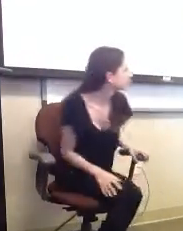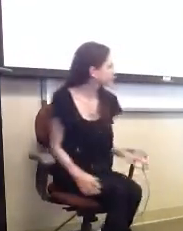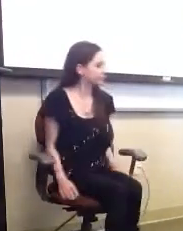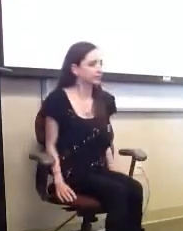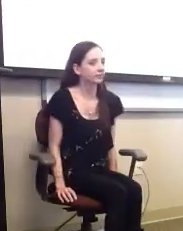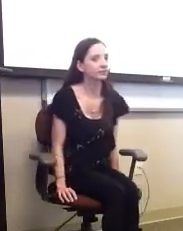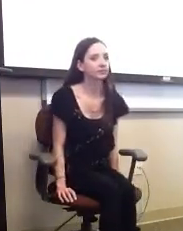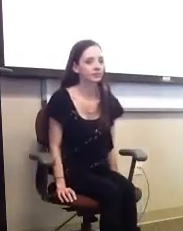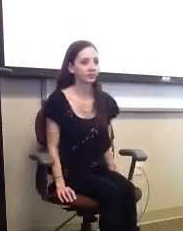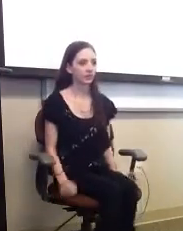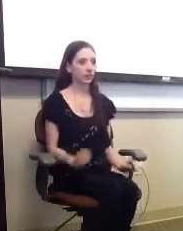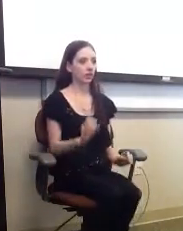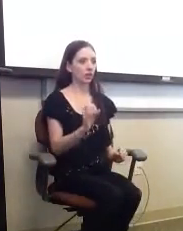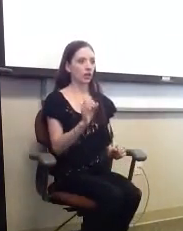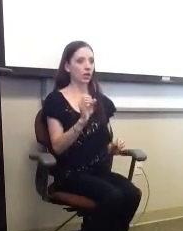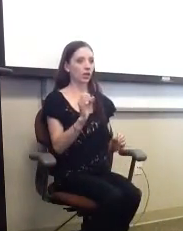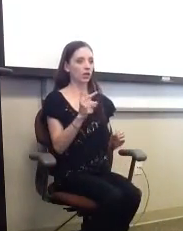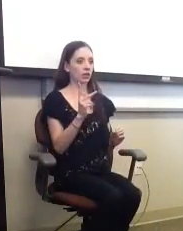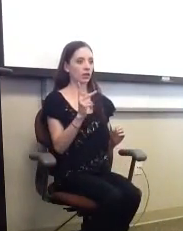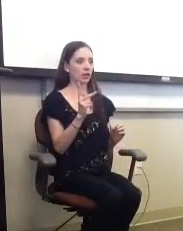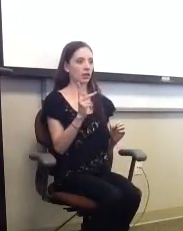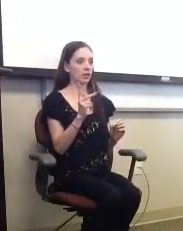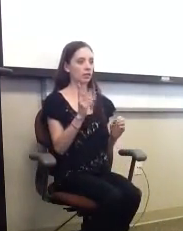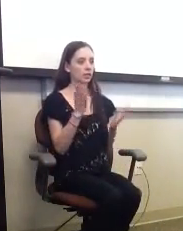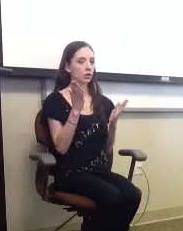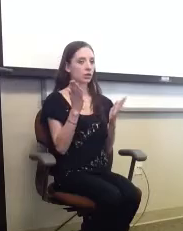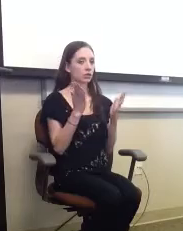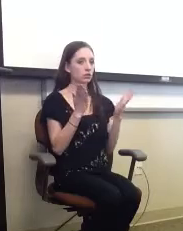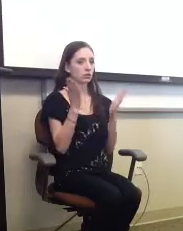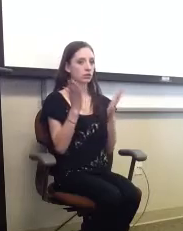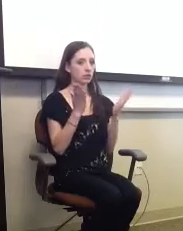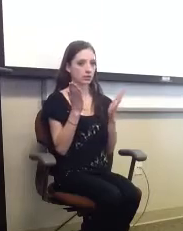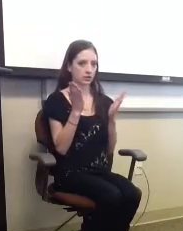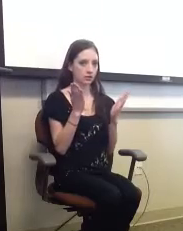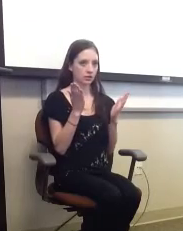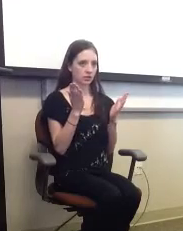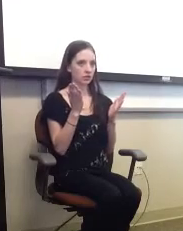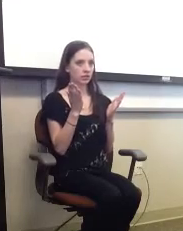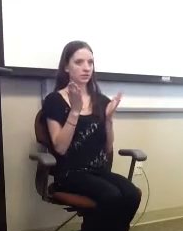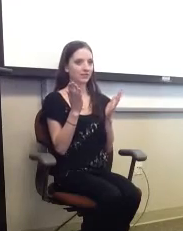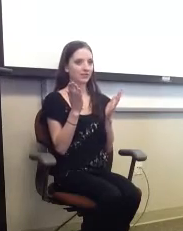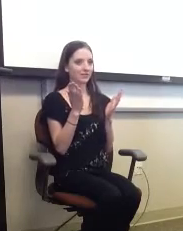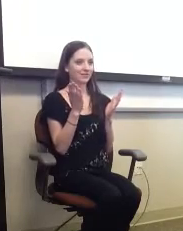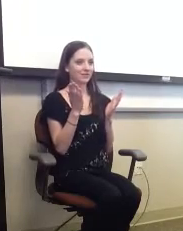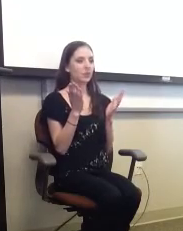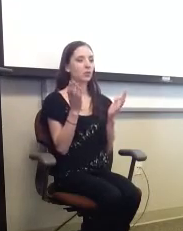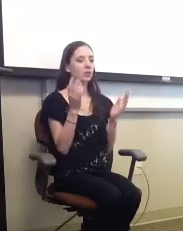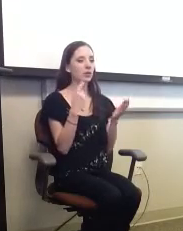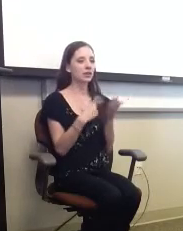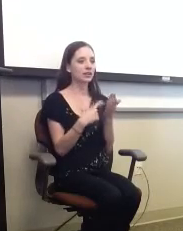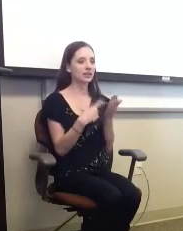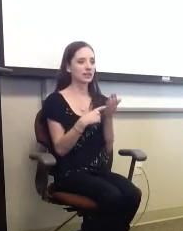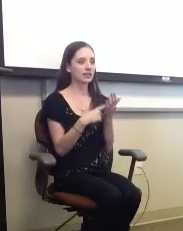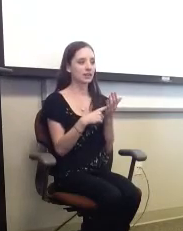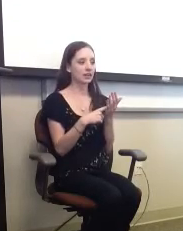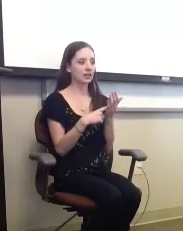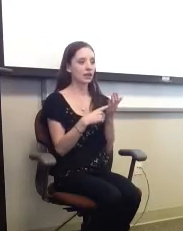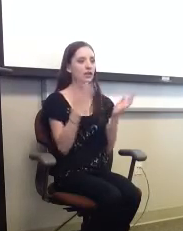So on restoration services, the next part here, we're just gonna talk about some of the service categories and just go over a few things with them. Make sure the